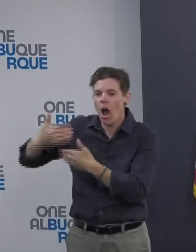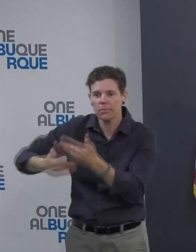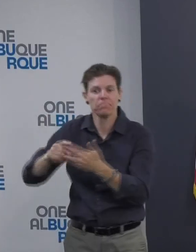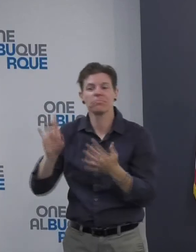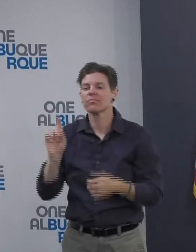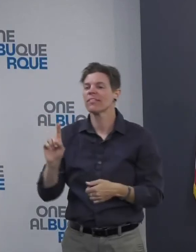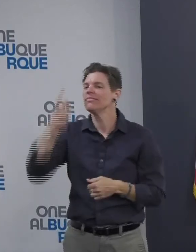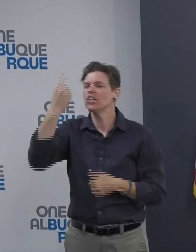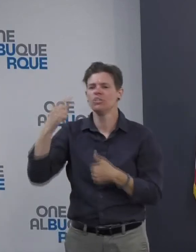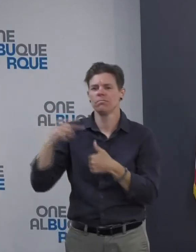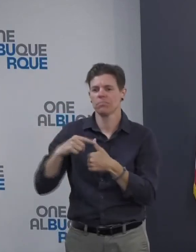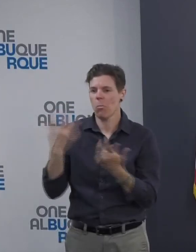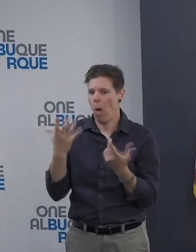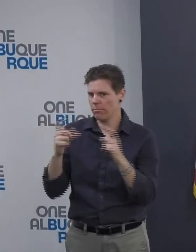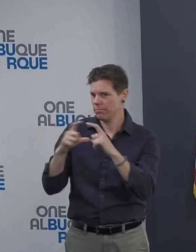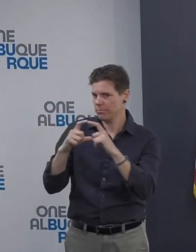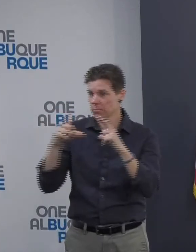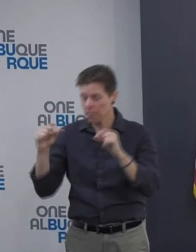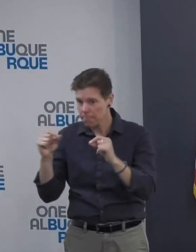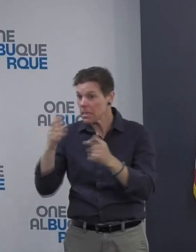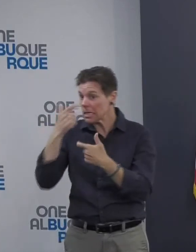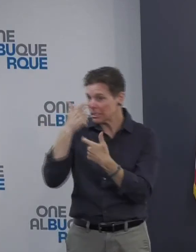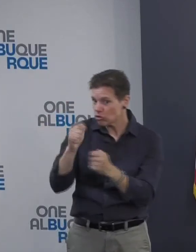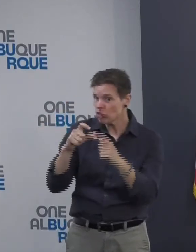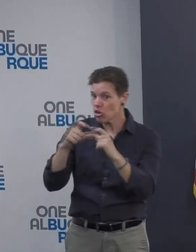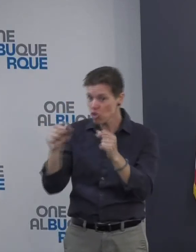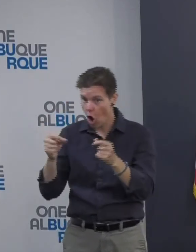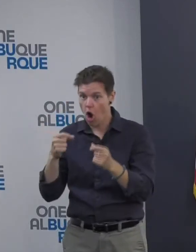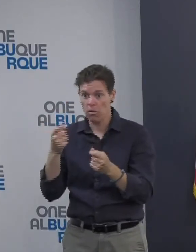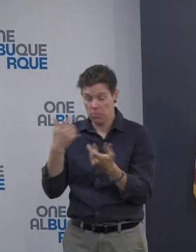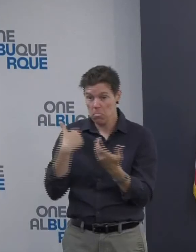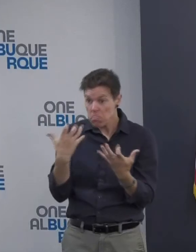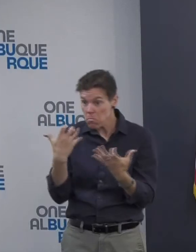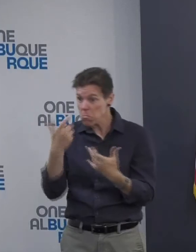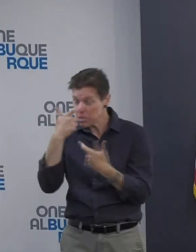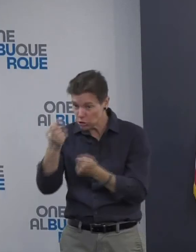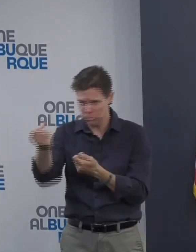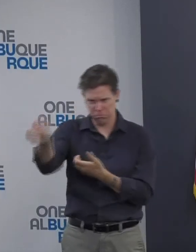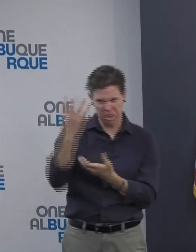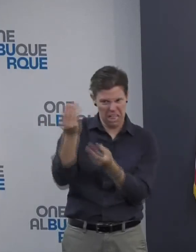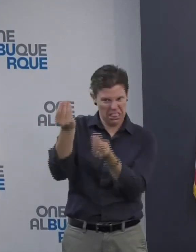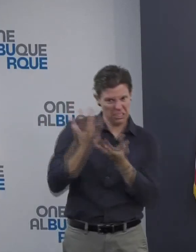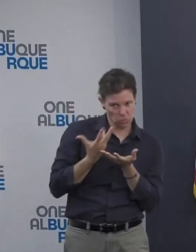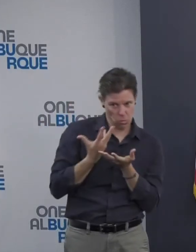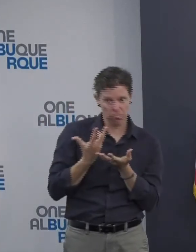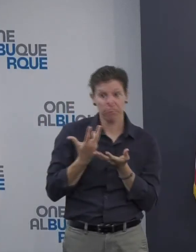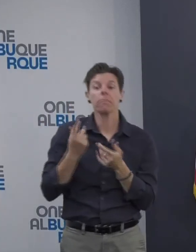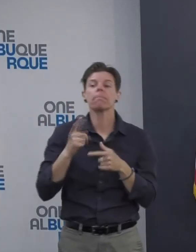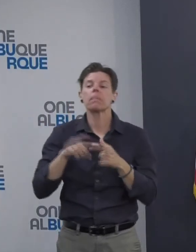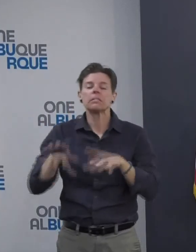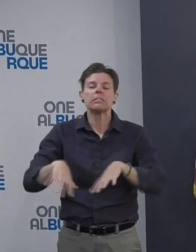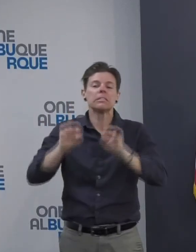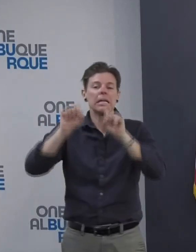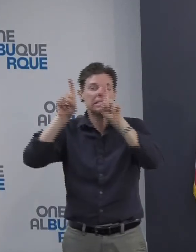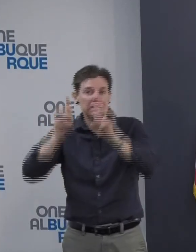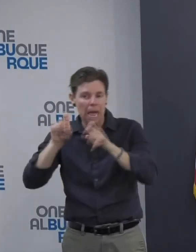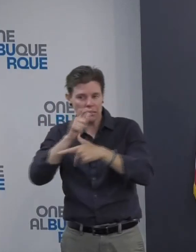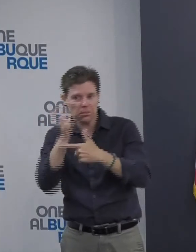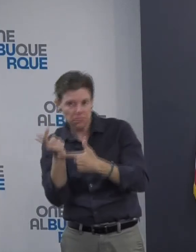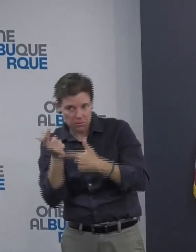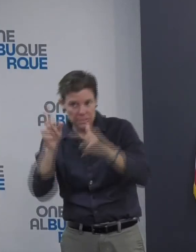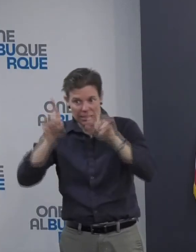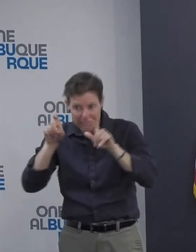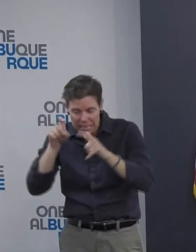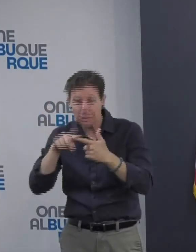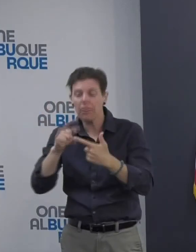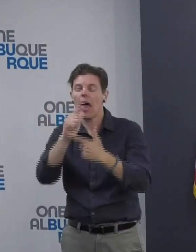there's different kinds of testing, and then there's the academy, and then there's training, and then it's like 18 months later they're officers. This is a long process, but we're